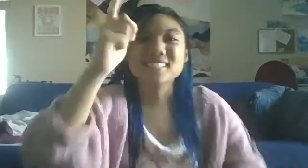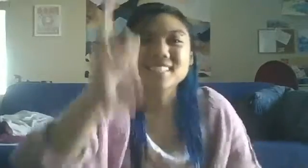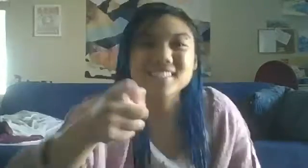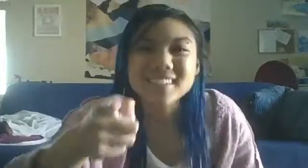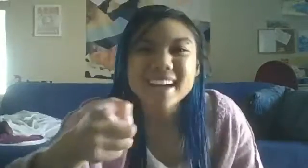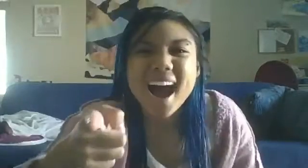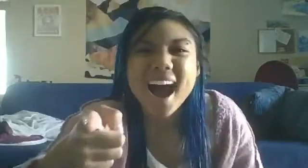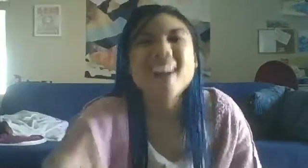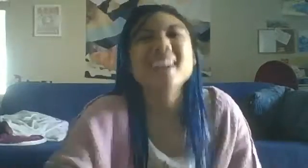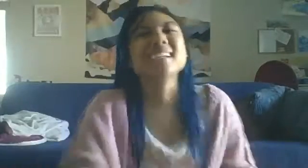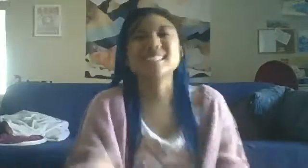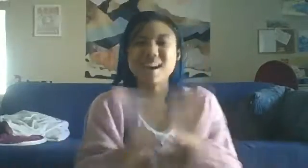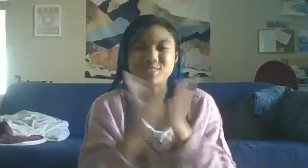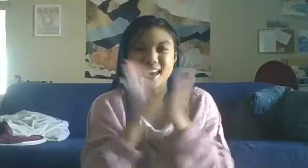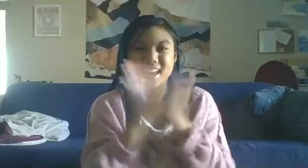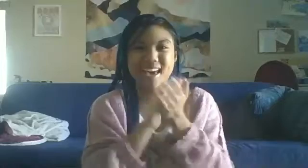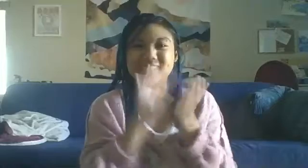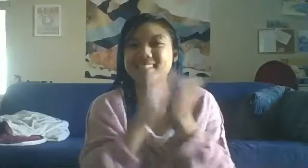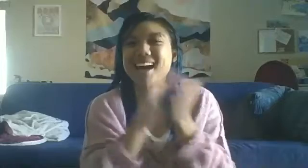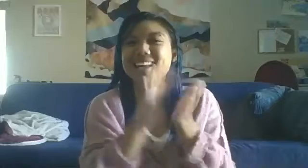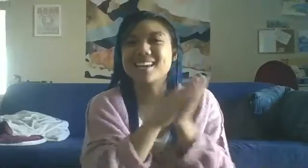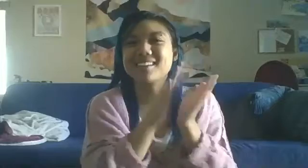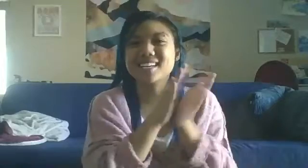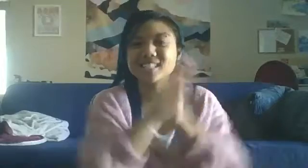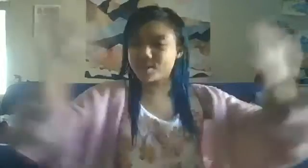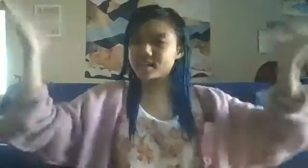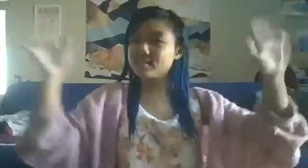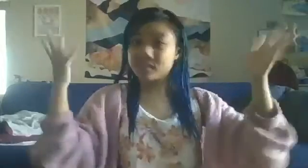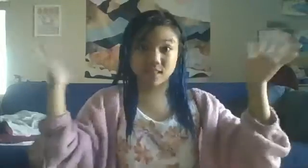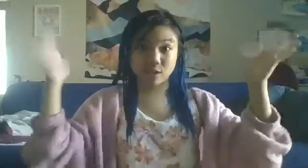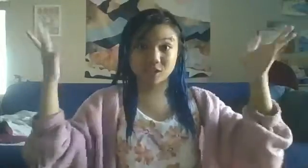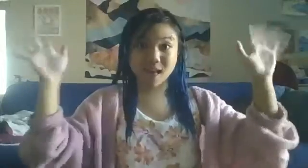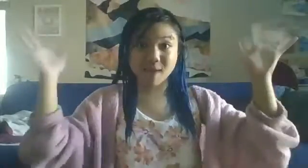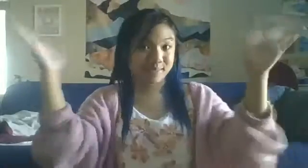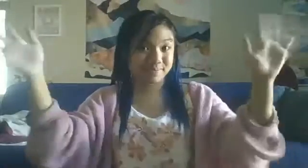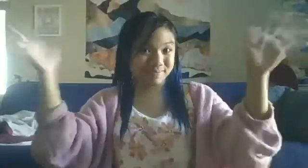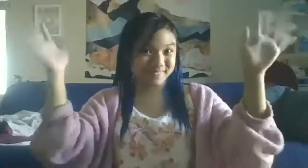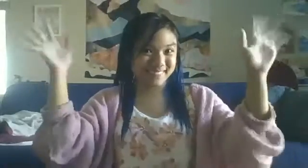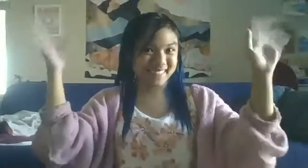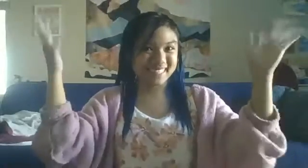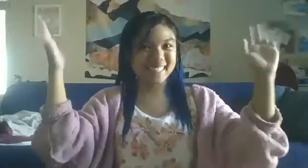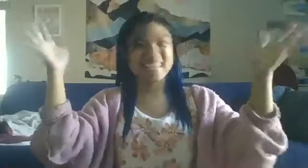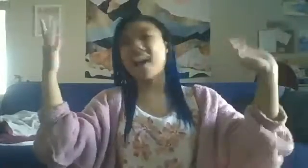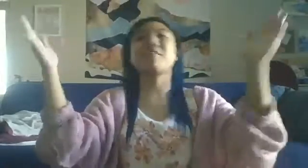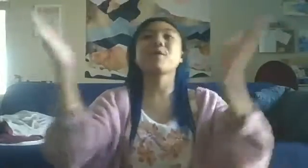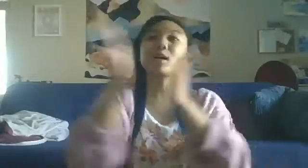you? Good job trying out that sign language. Give me a sign language clap. All right, we're gonna do